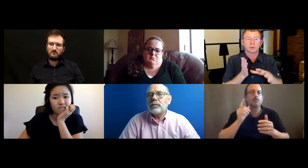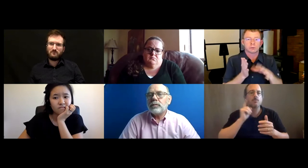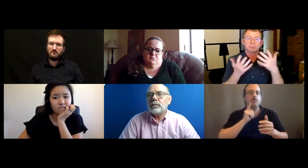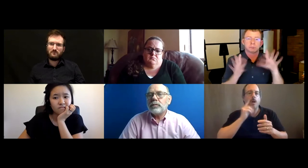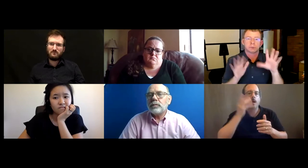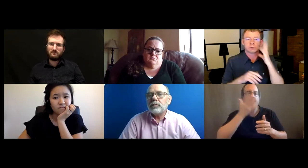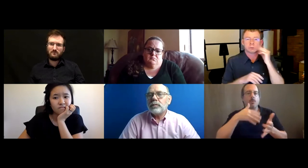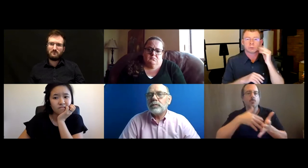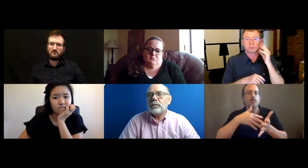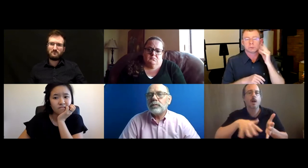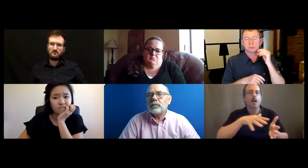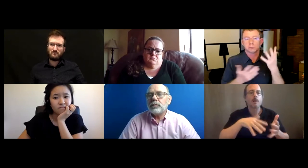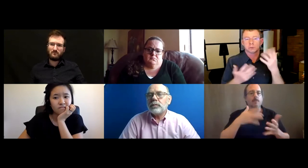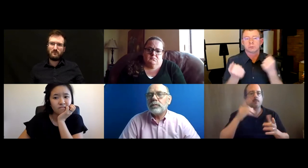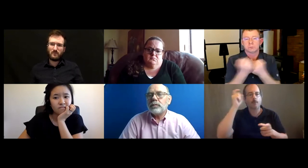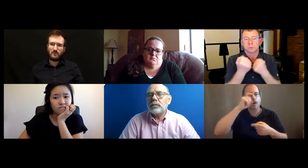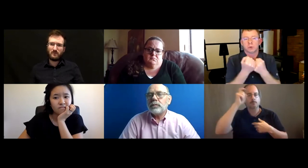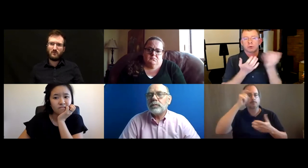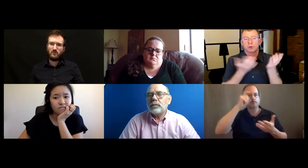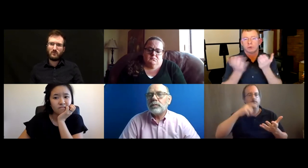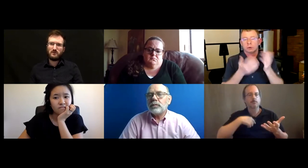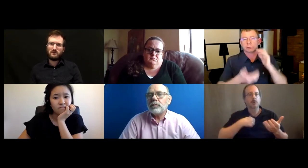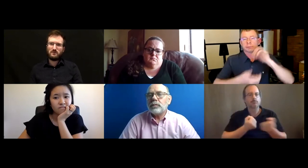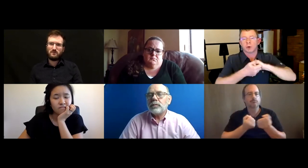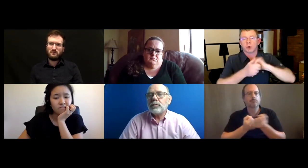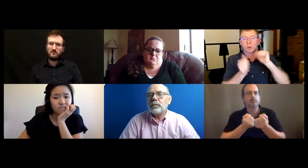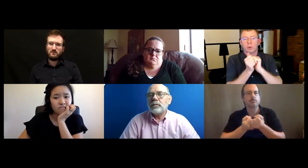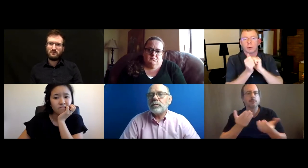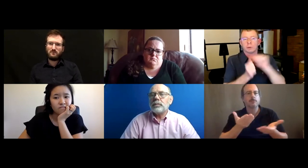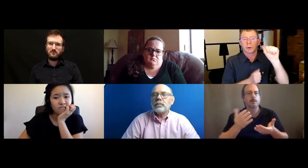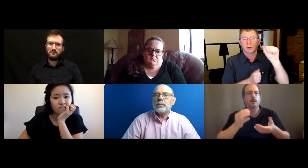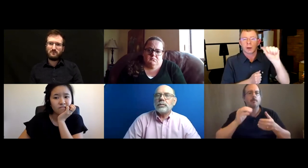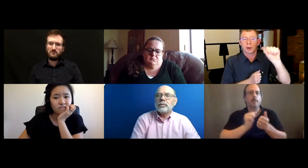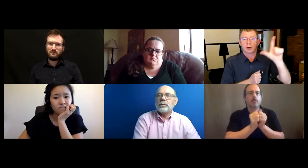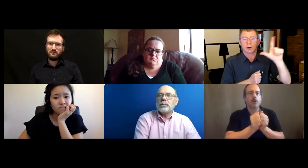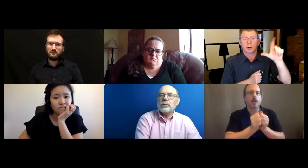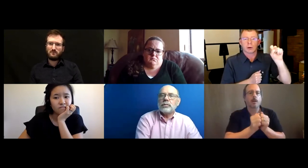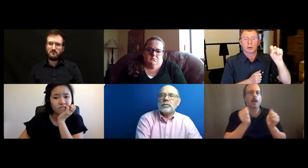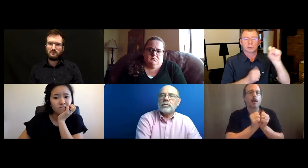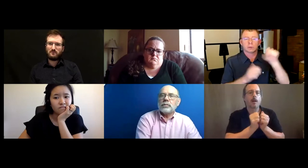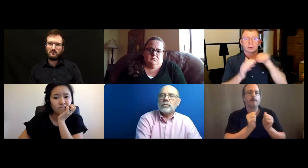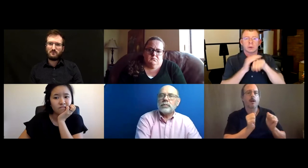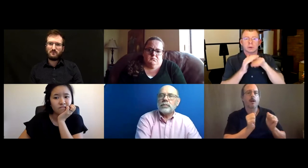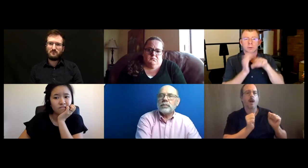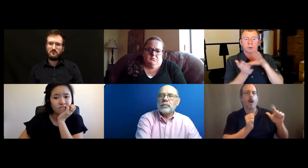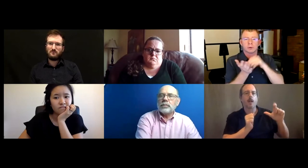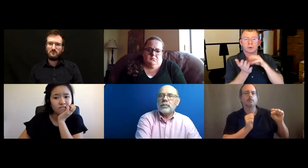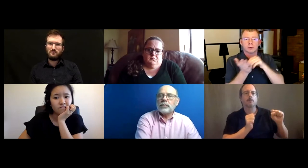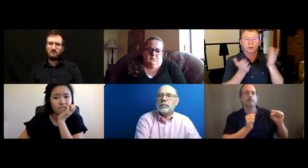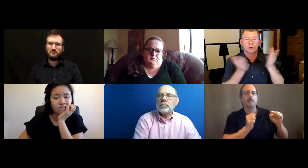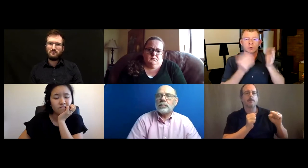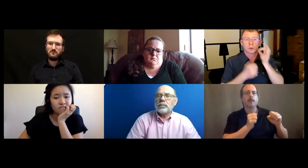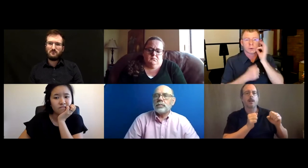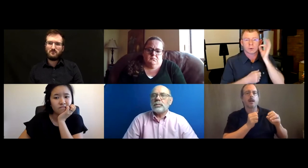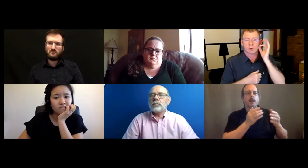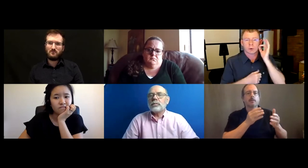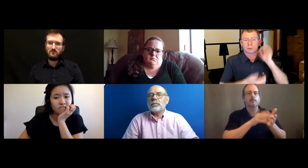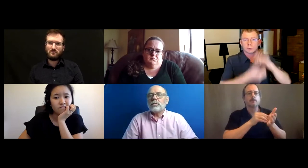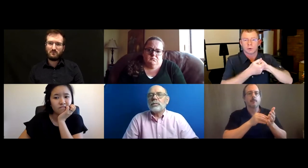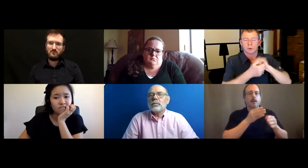we do work with students who are deafblind, and we'll partner with ALS, which is Accessible